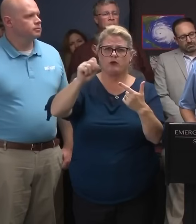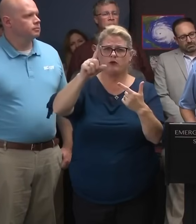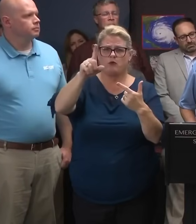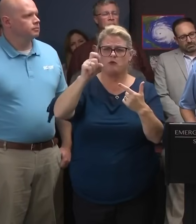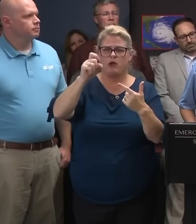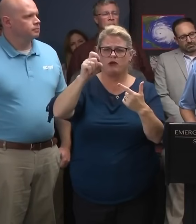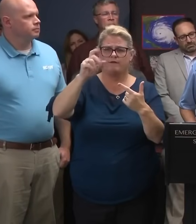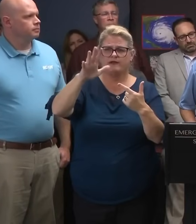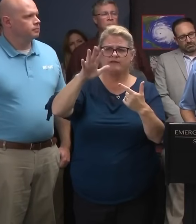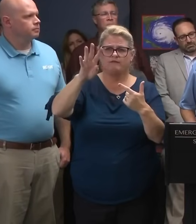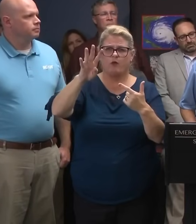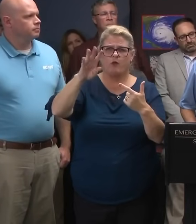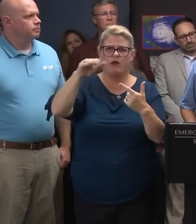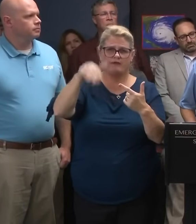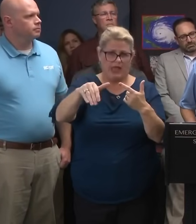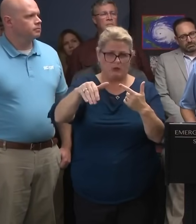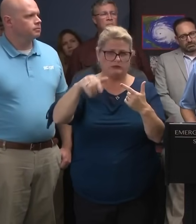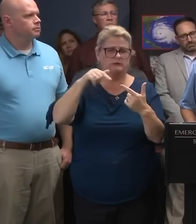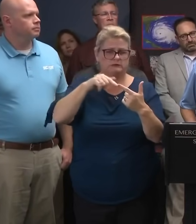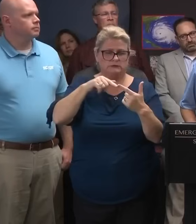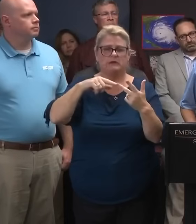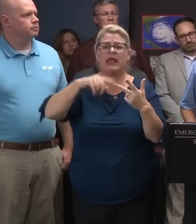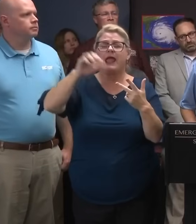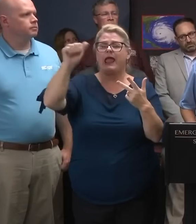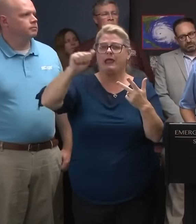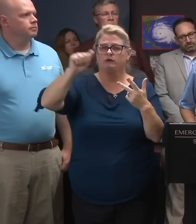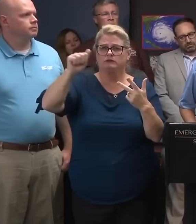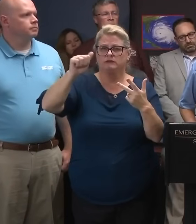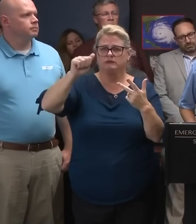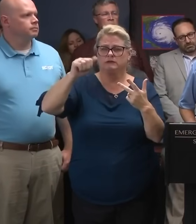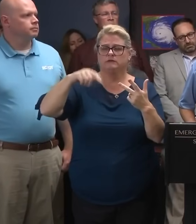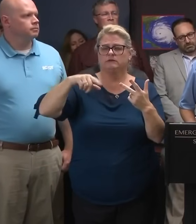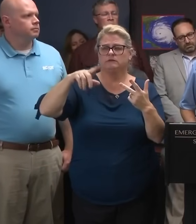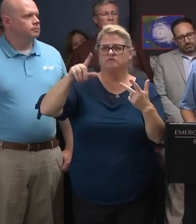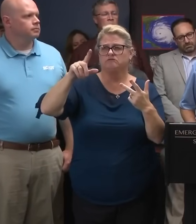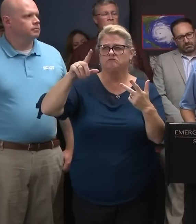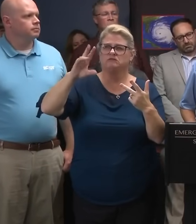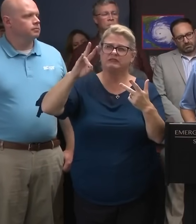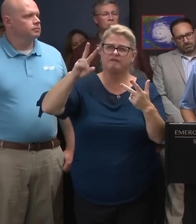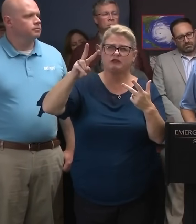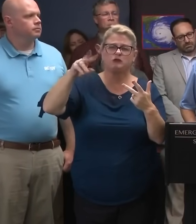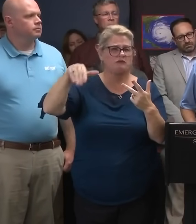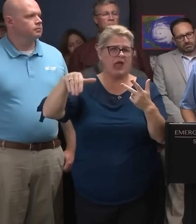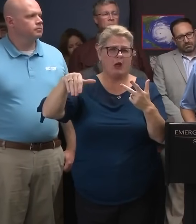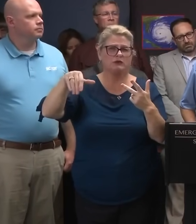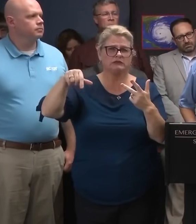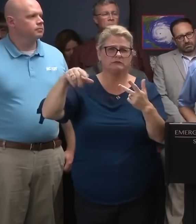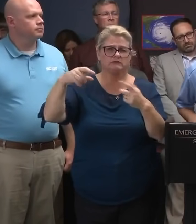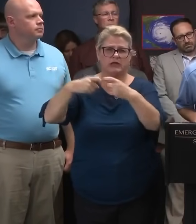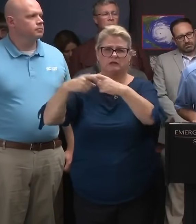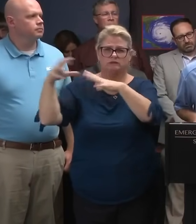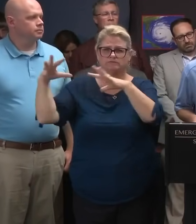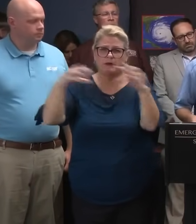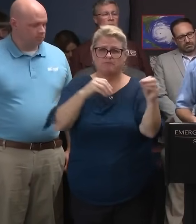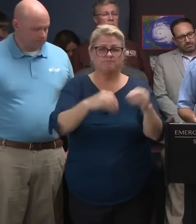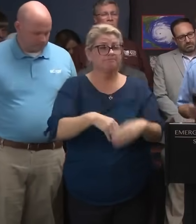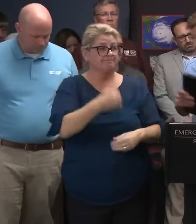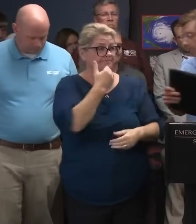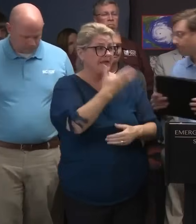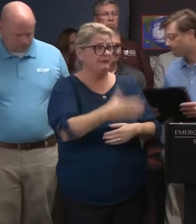over 154,000 outages, and Anderson County with just over 72,000 outages. Thank you,